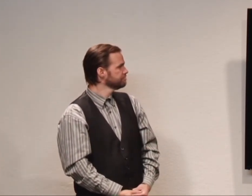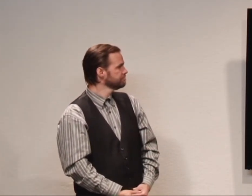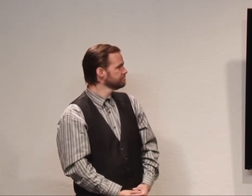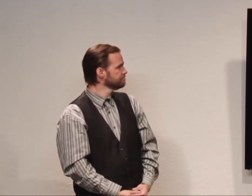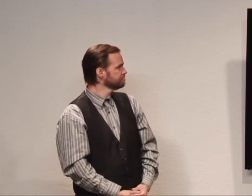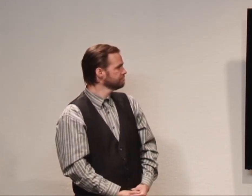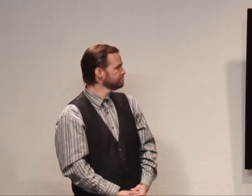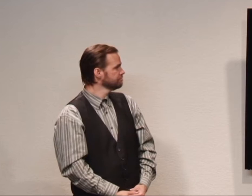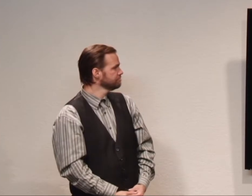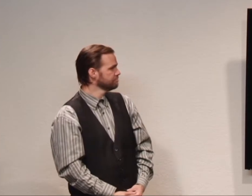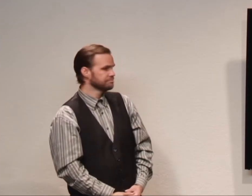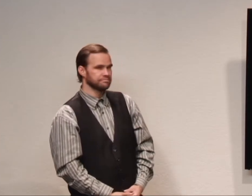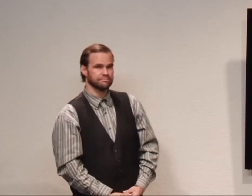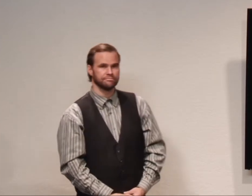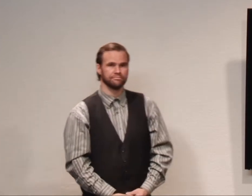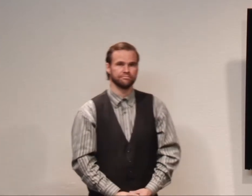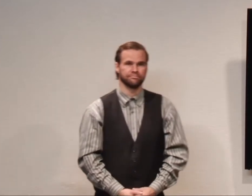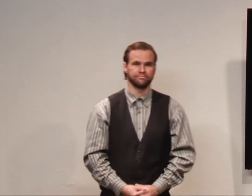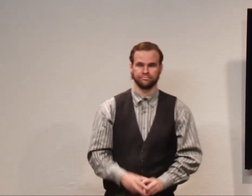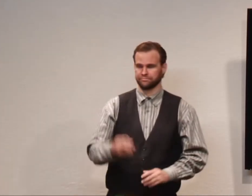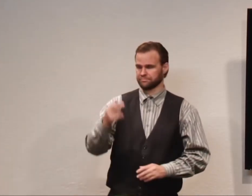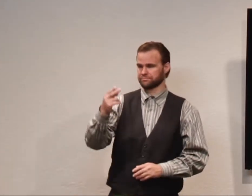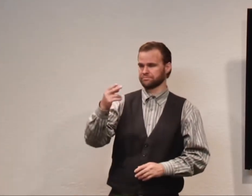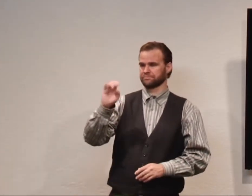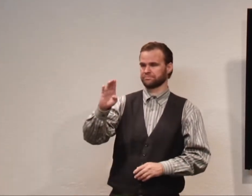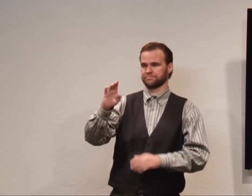Living Translation.